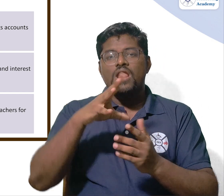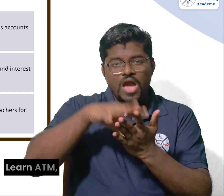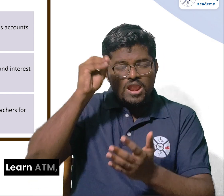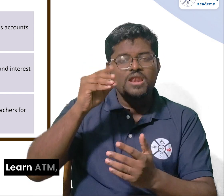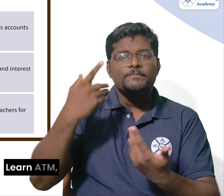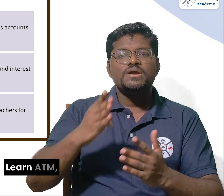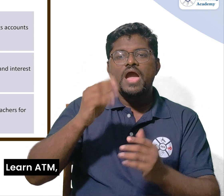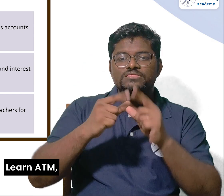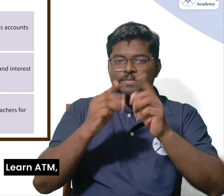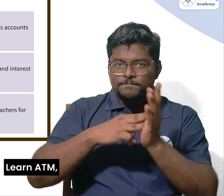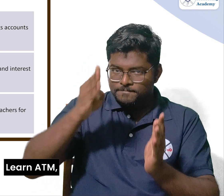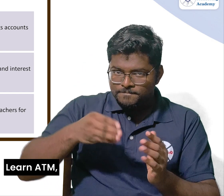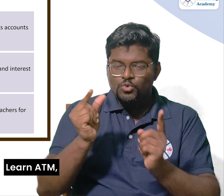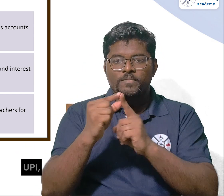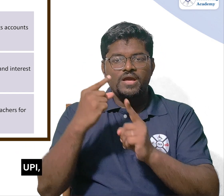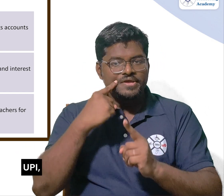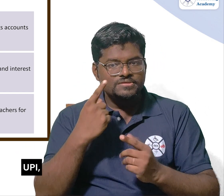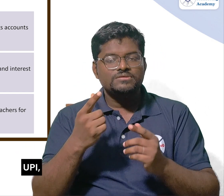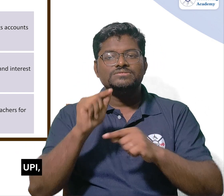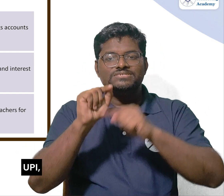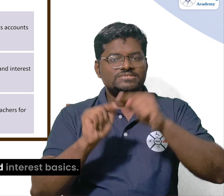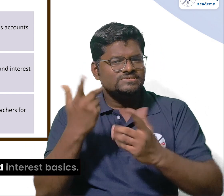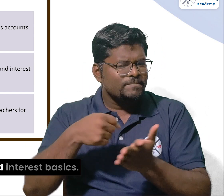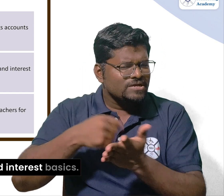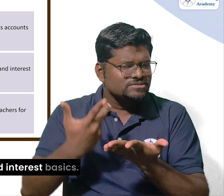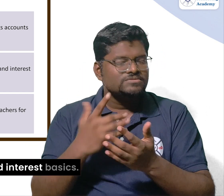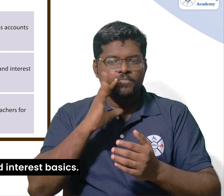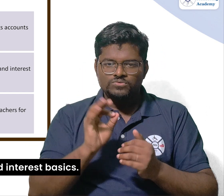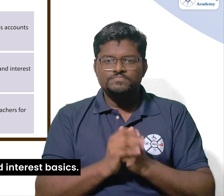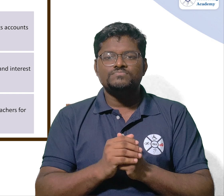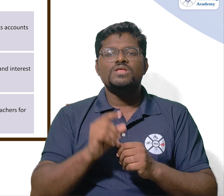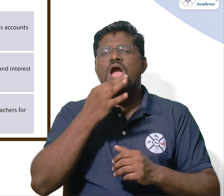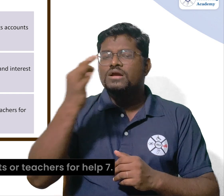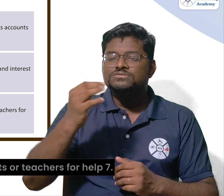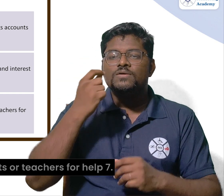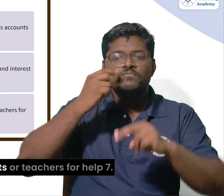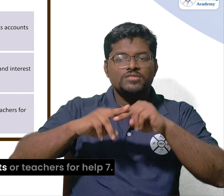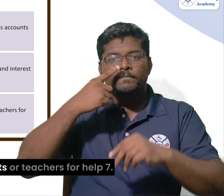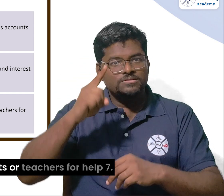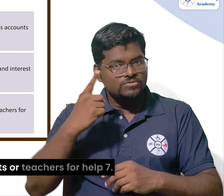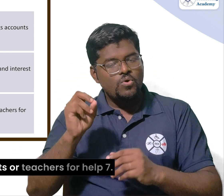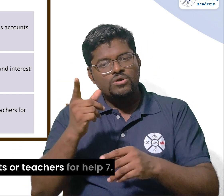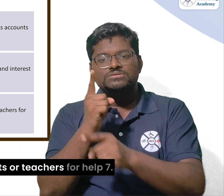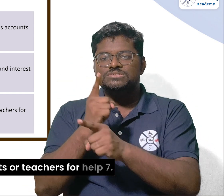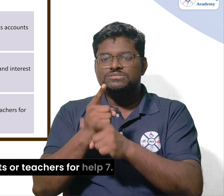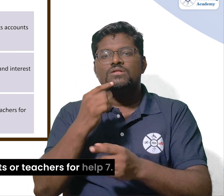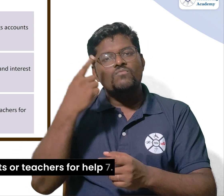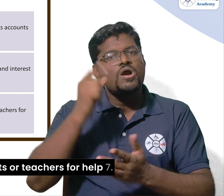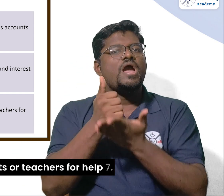Learn ATM, UPI, and interest basics. Ask parents or teachers for help.